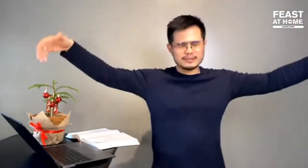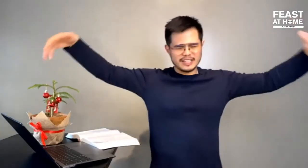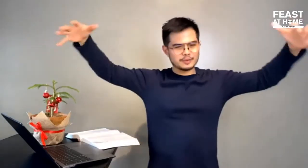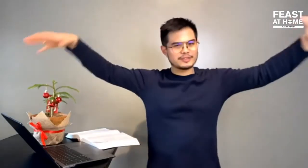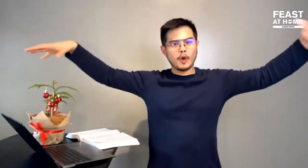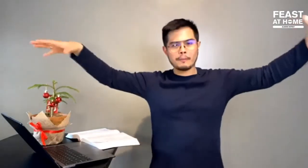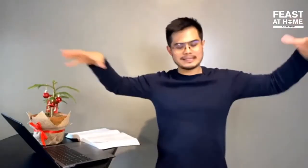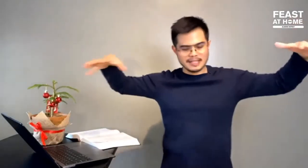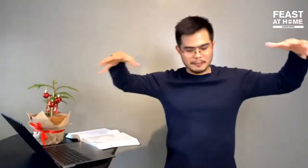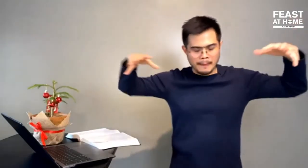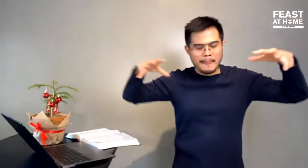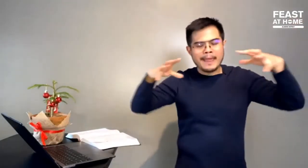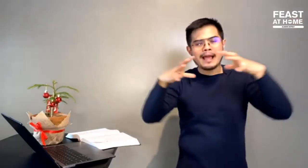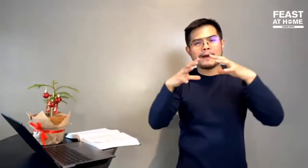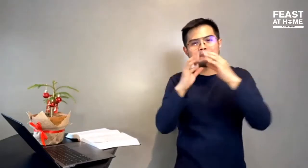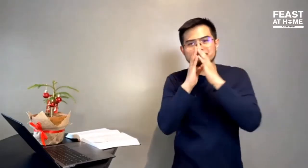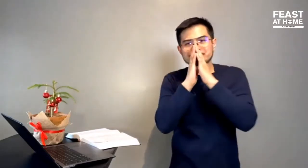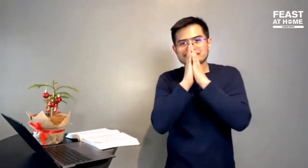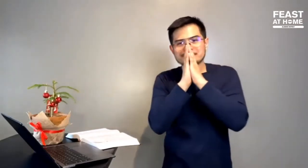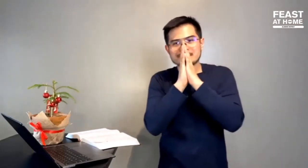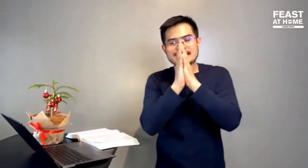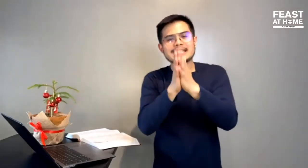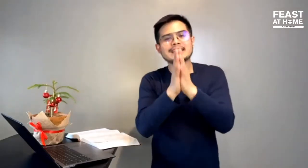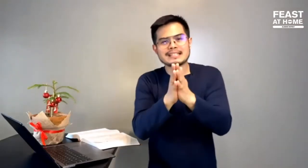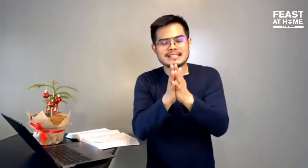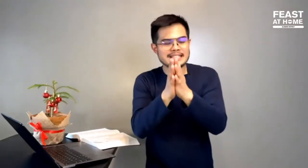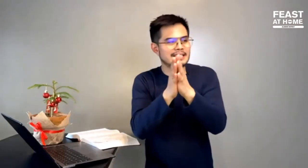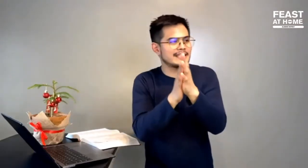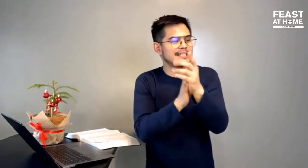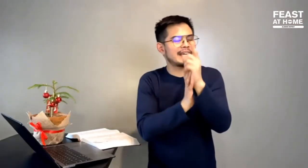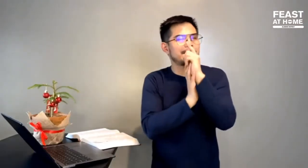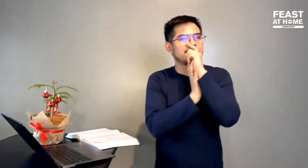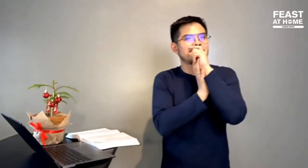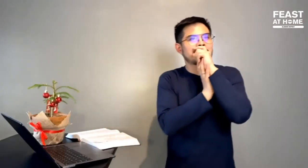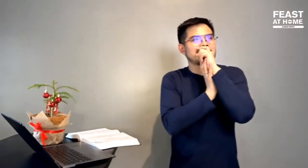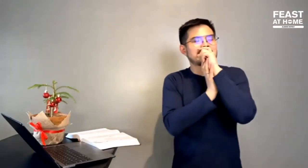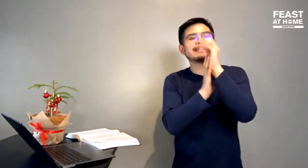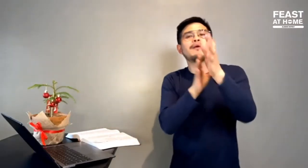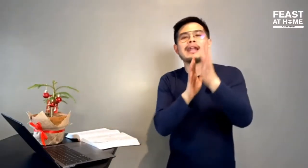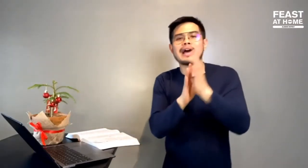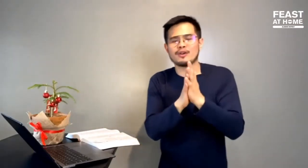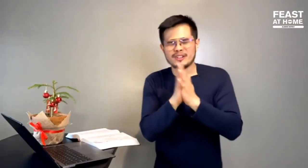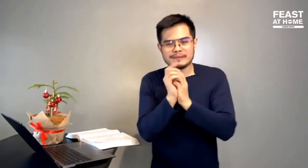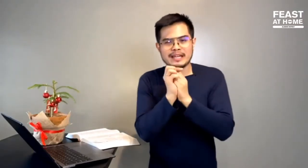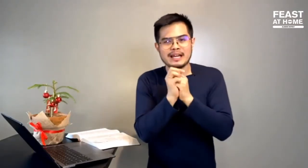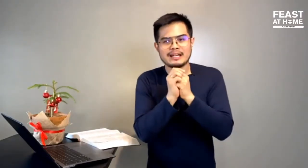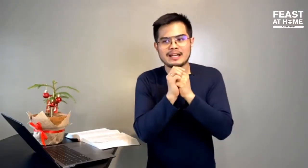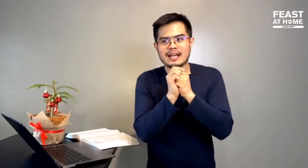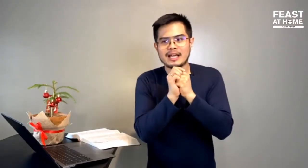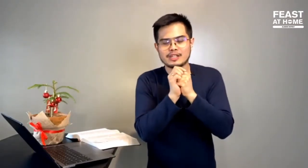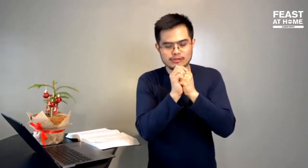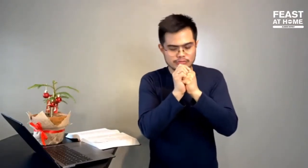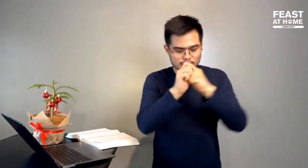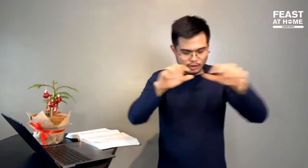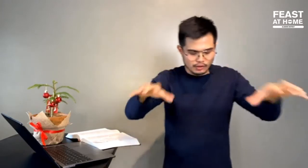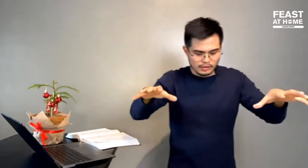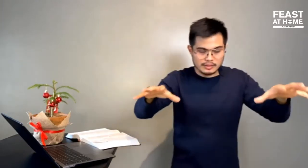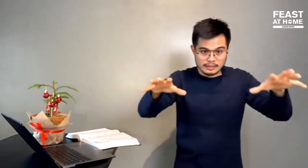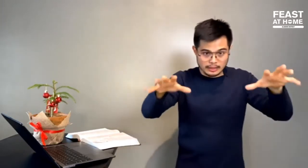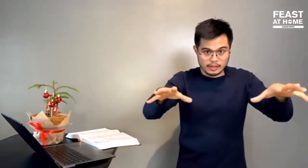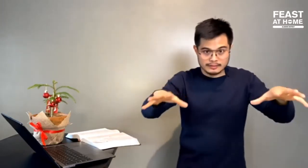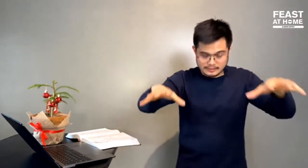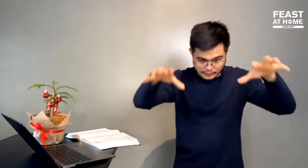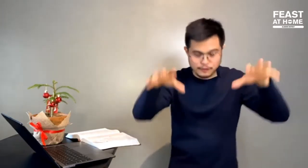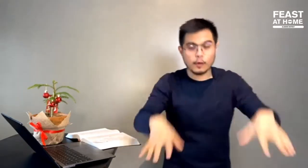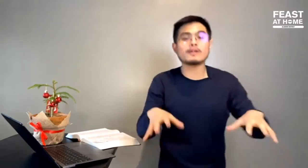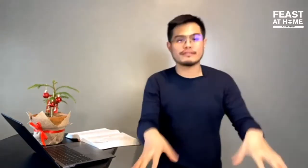his surroundings was all messed up. He said this, sabi niya, "Naniniwala ako na yung trono